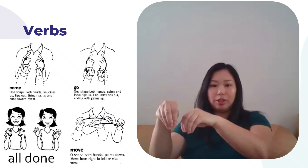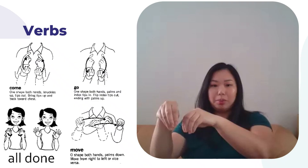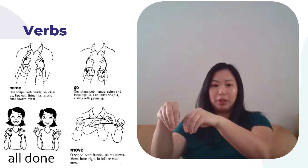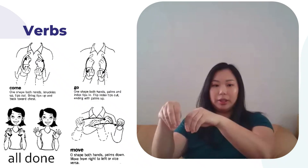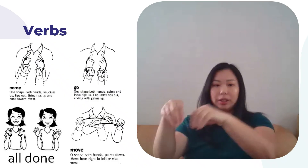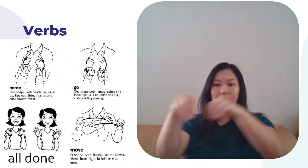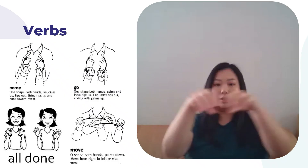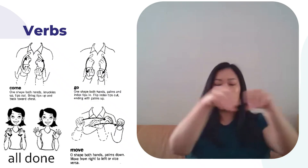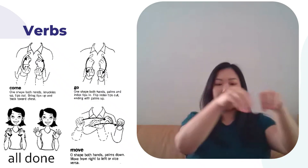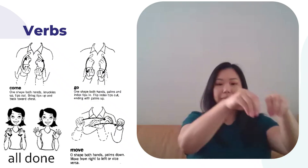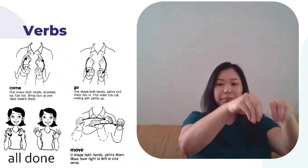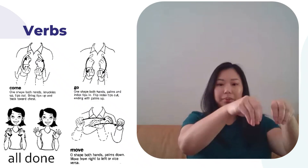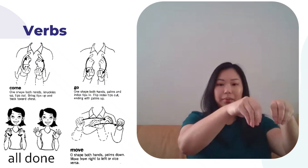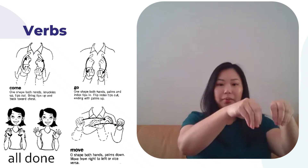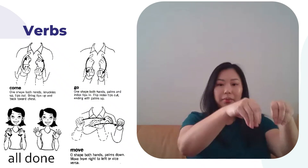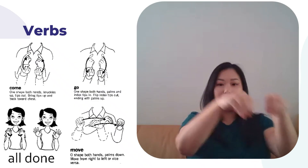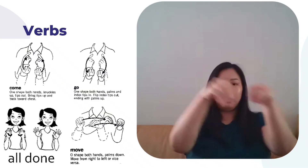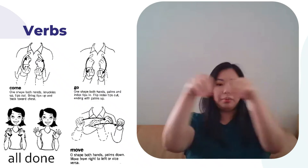another spot.